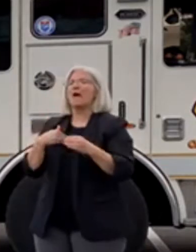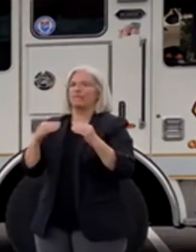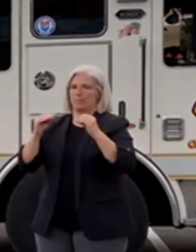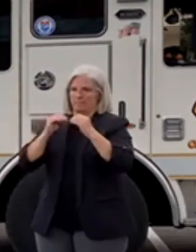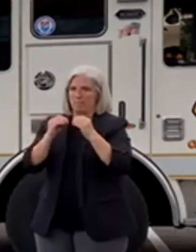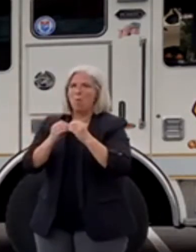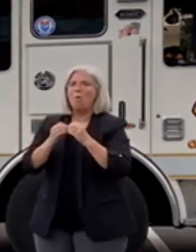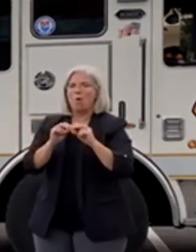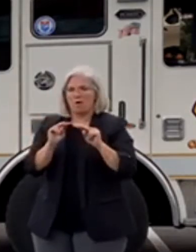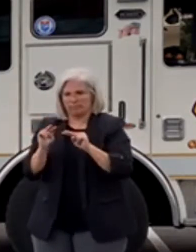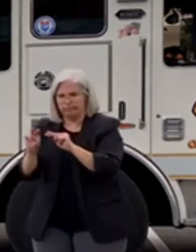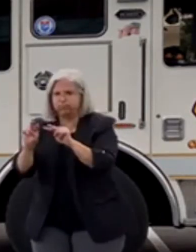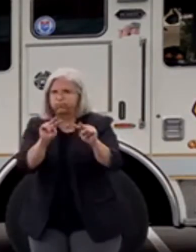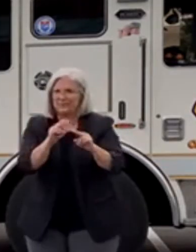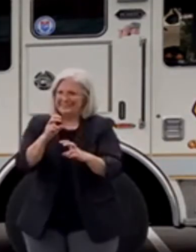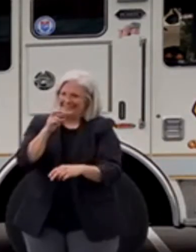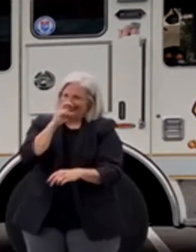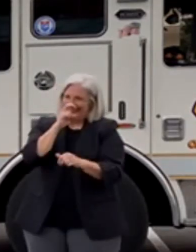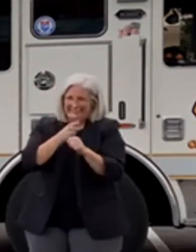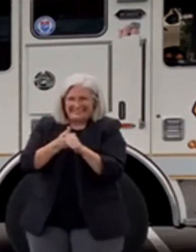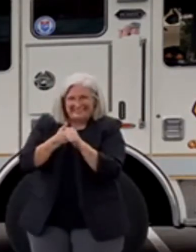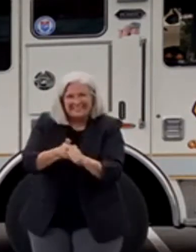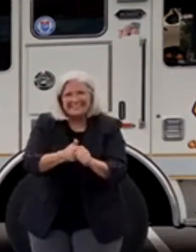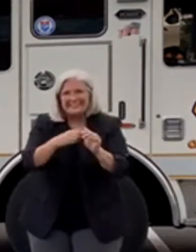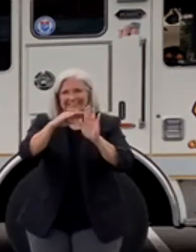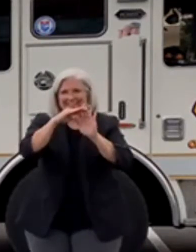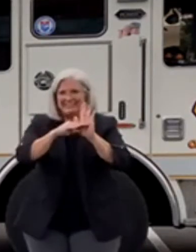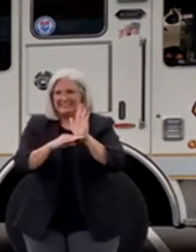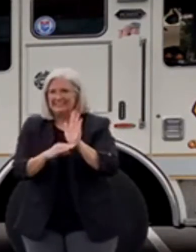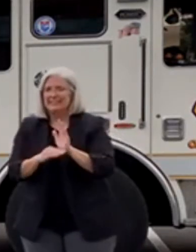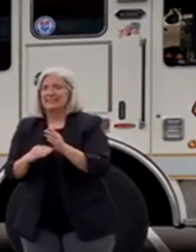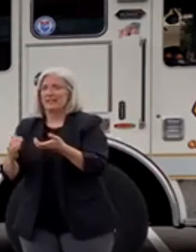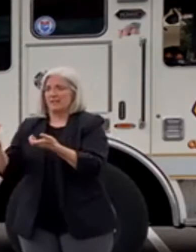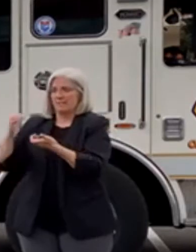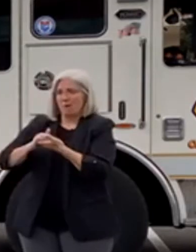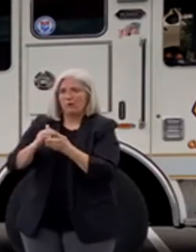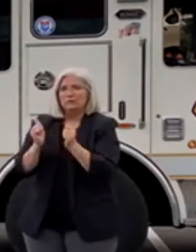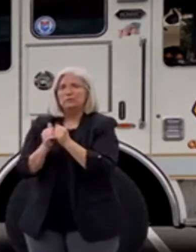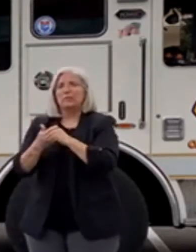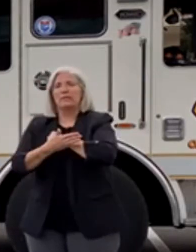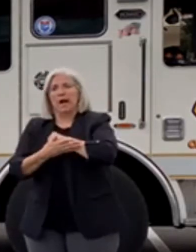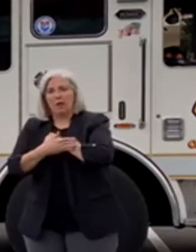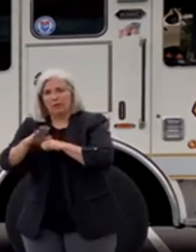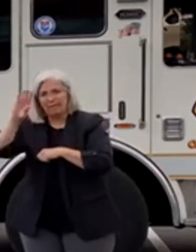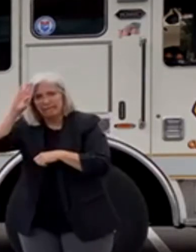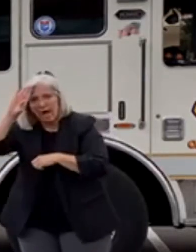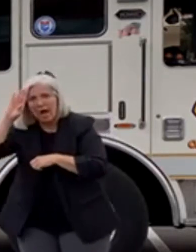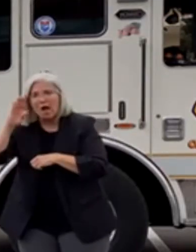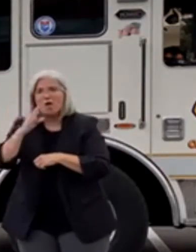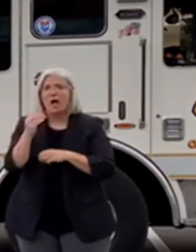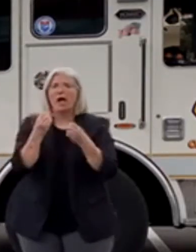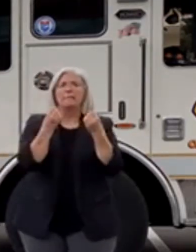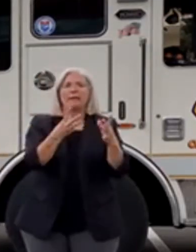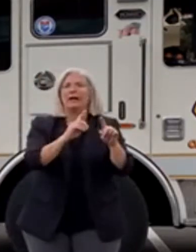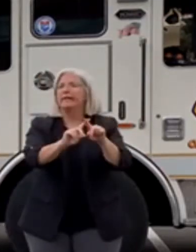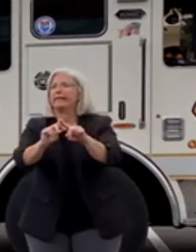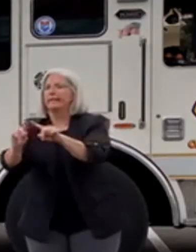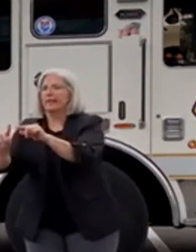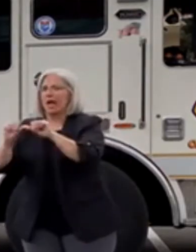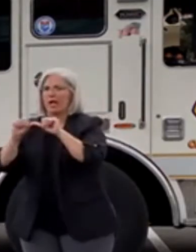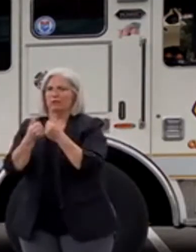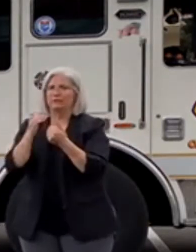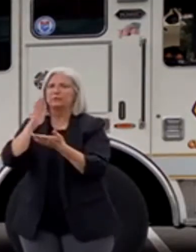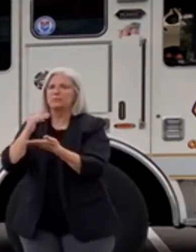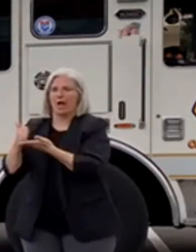partners such as County Fire and many others to help with those efforts. We will be looking